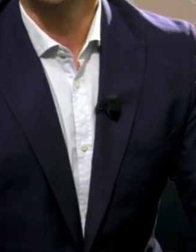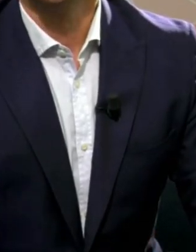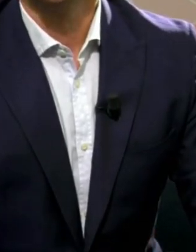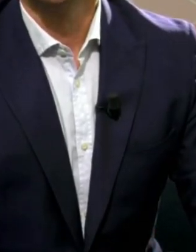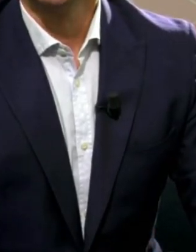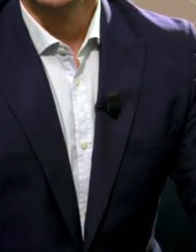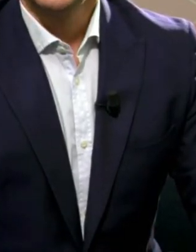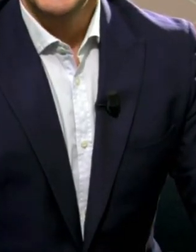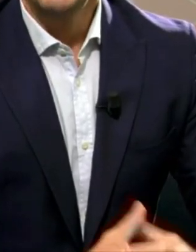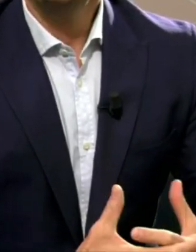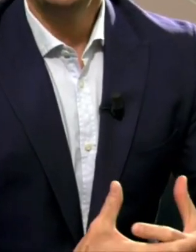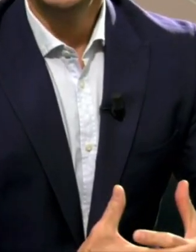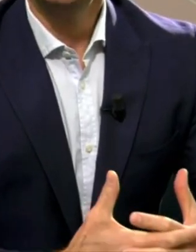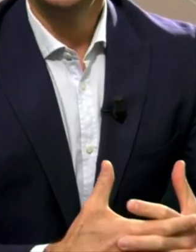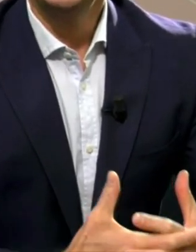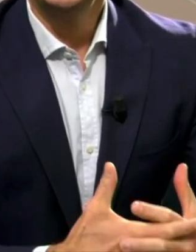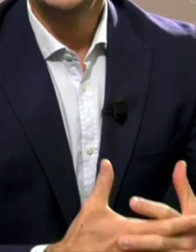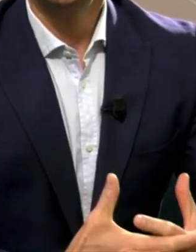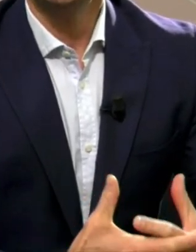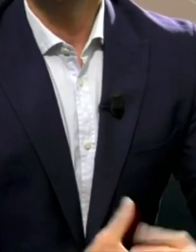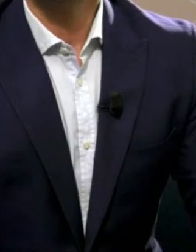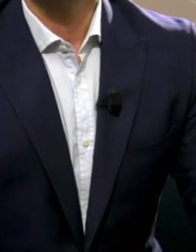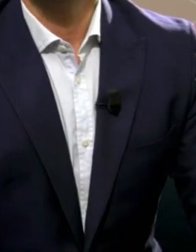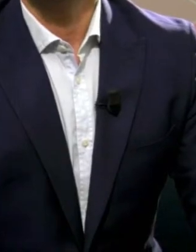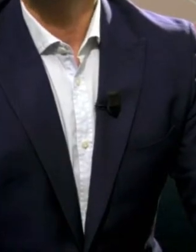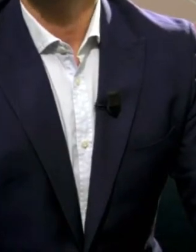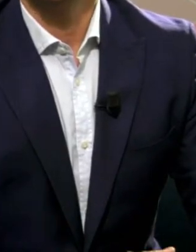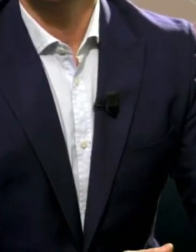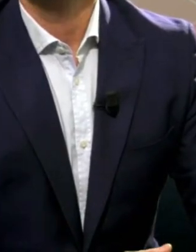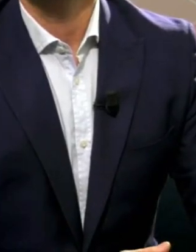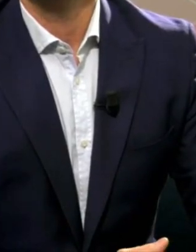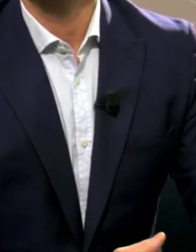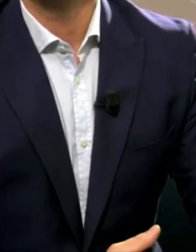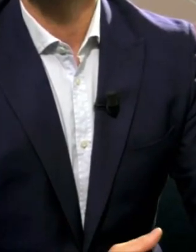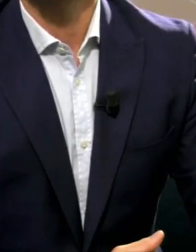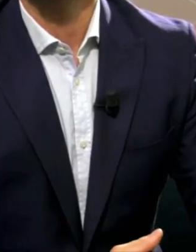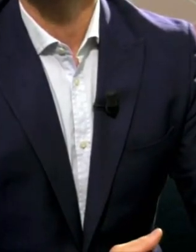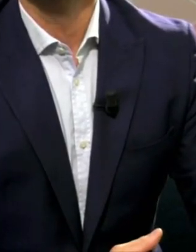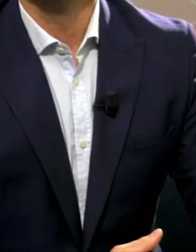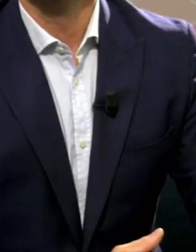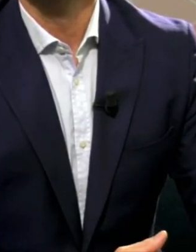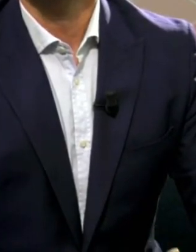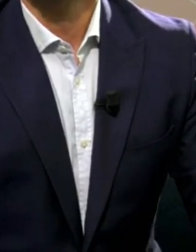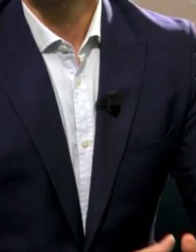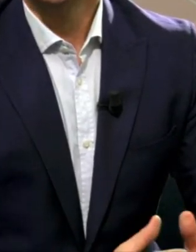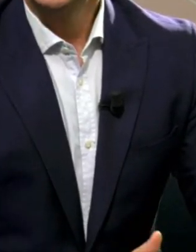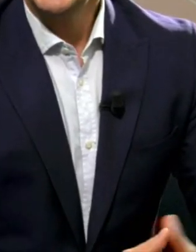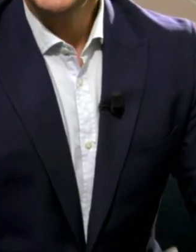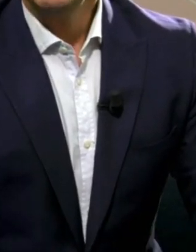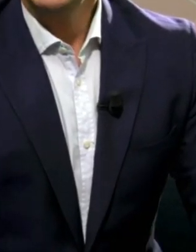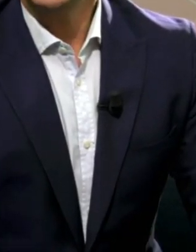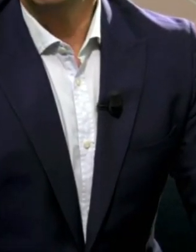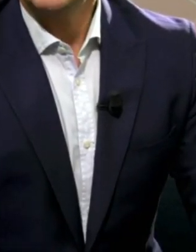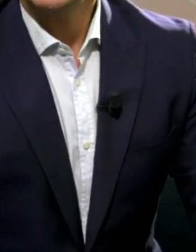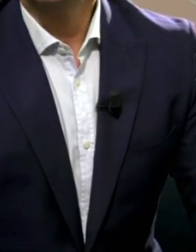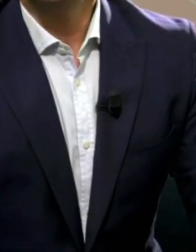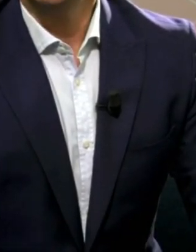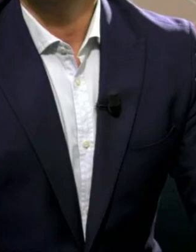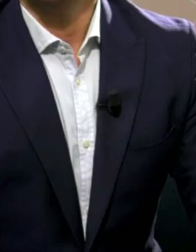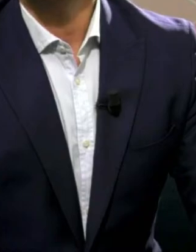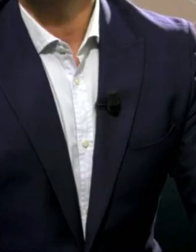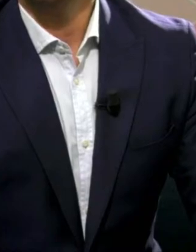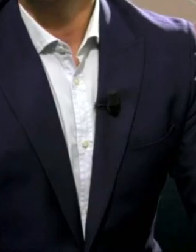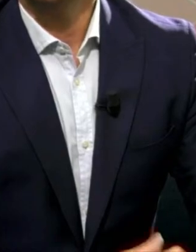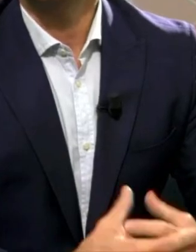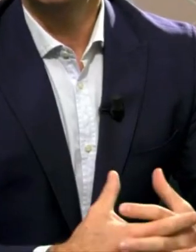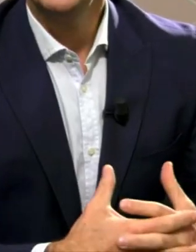it. I hope to be able to visit you very soon and explore the magic of this meeting. Today is a remarkable day